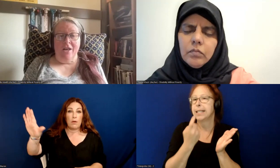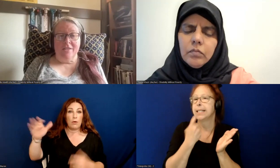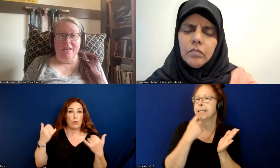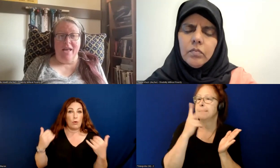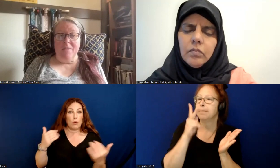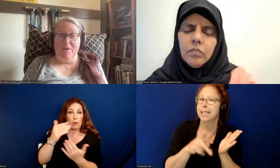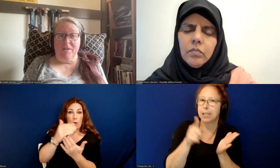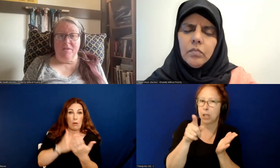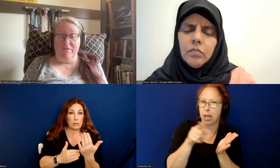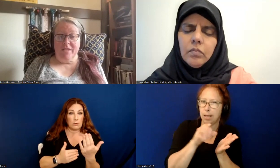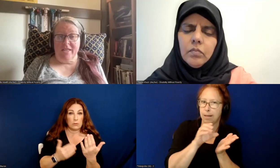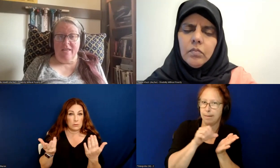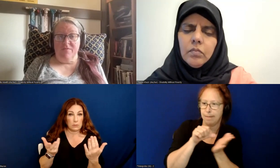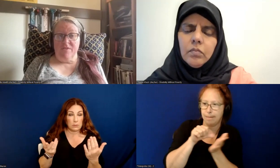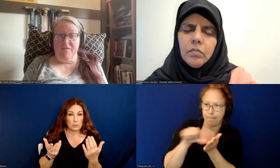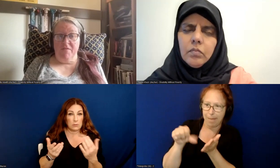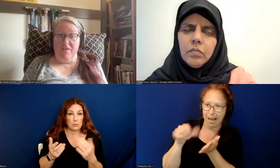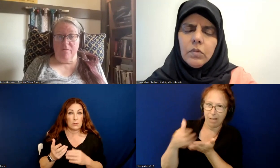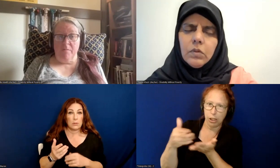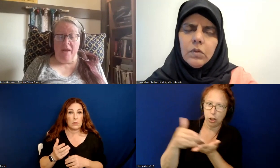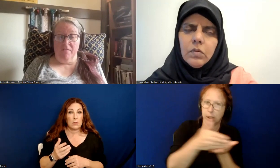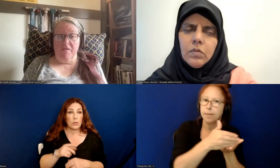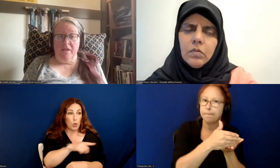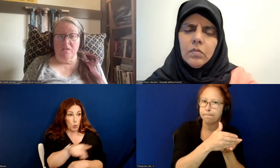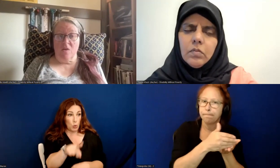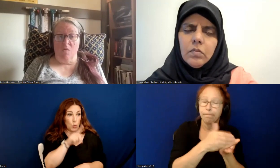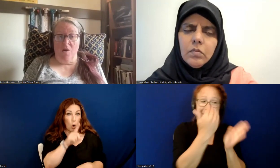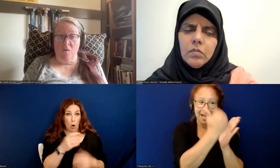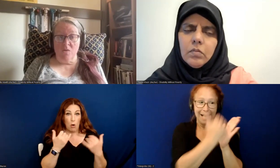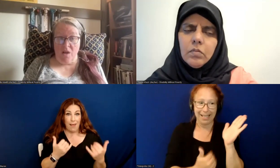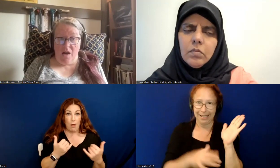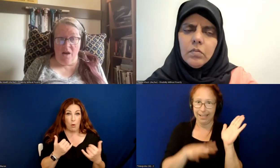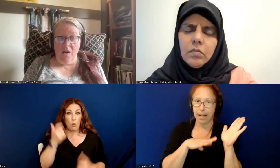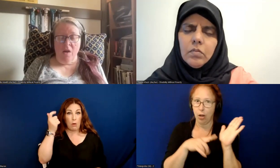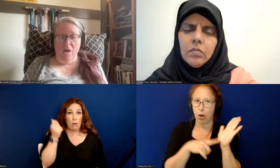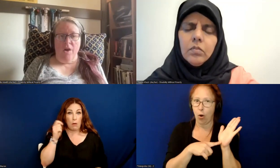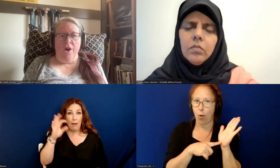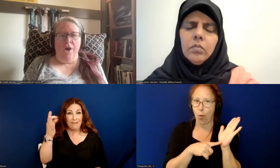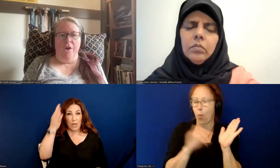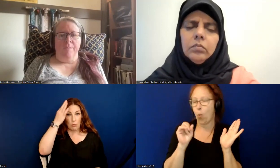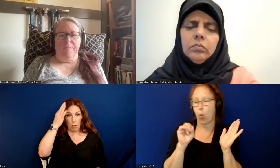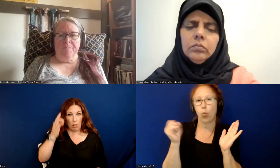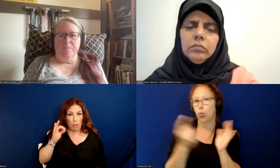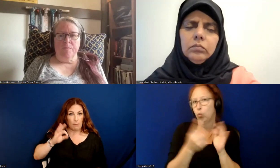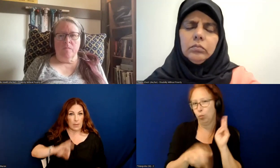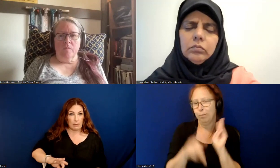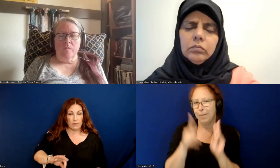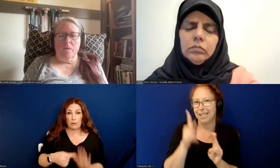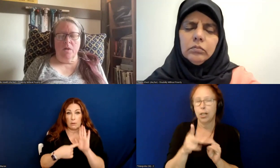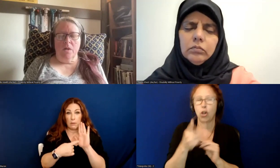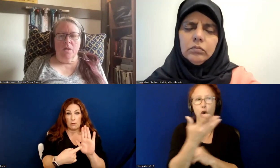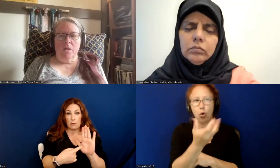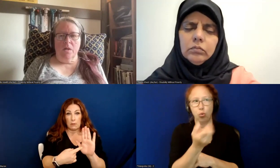has as anybody that receives a federal benefit. So those are